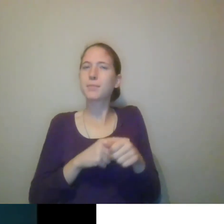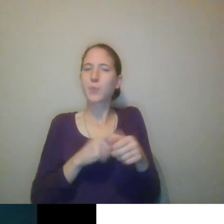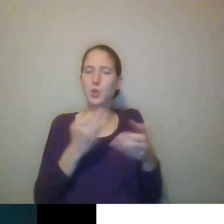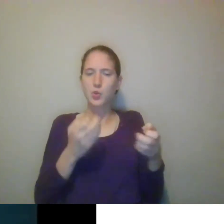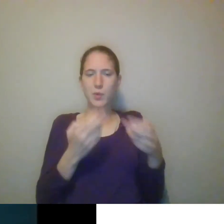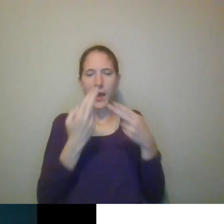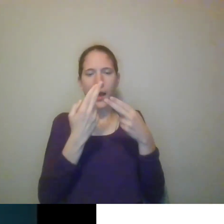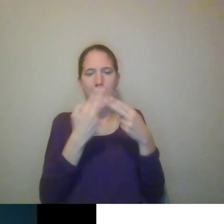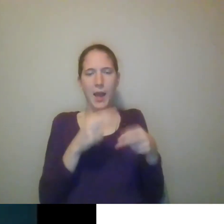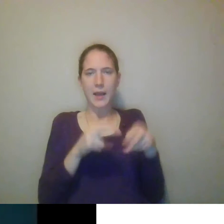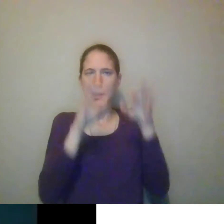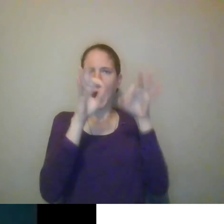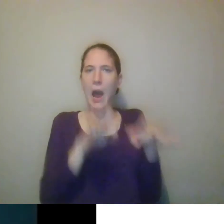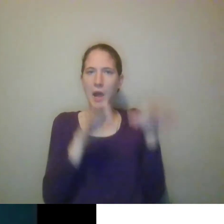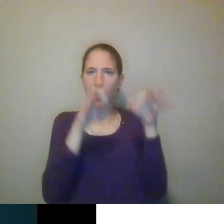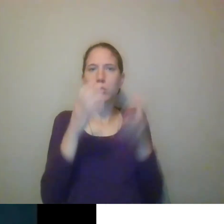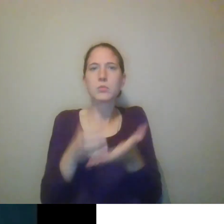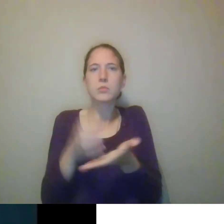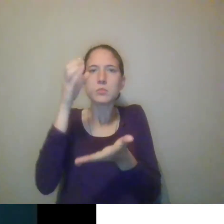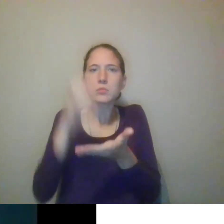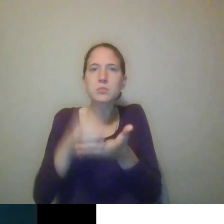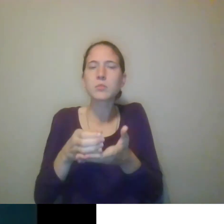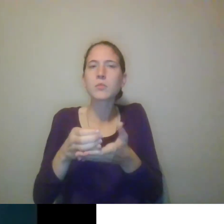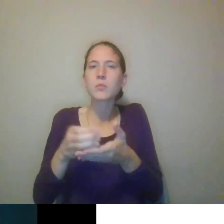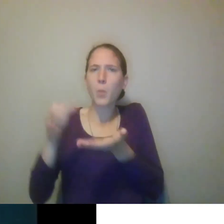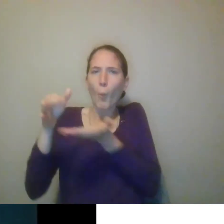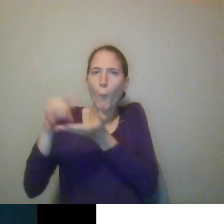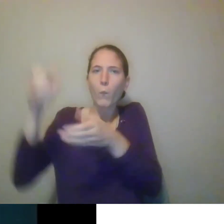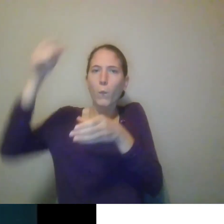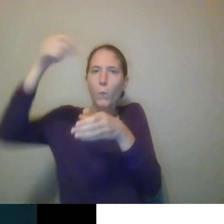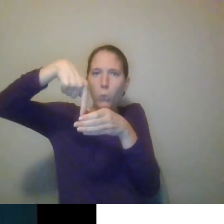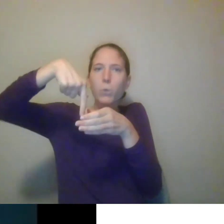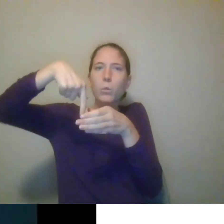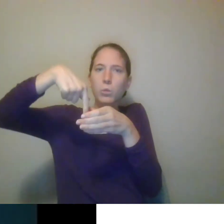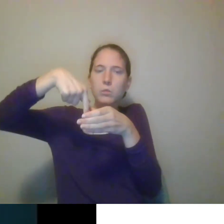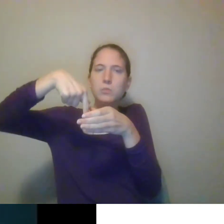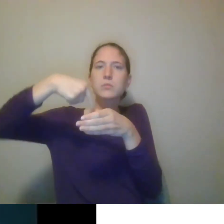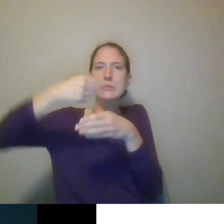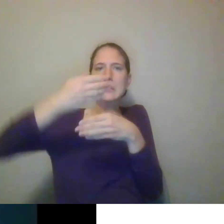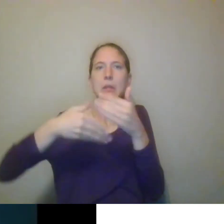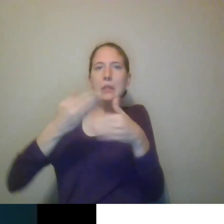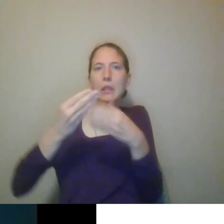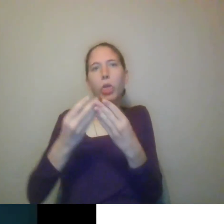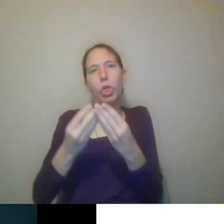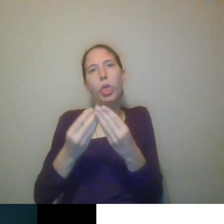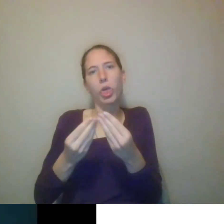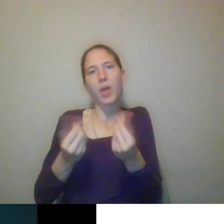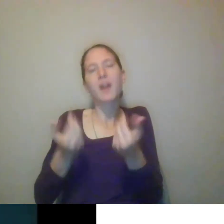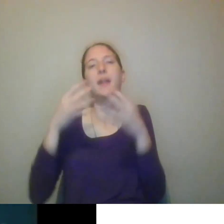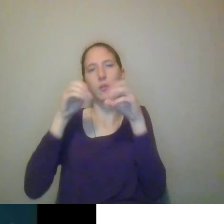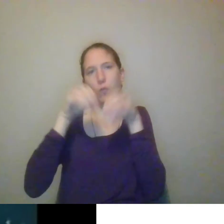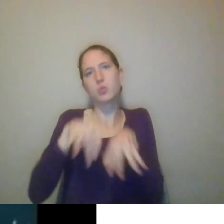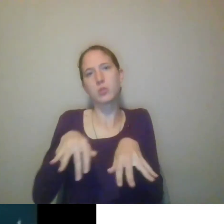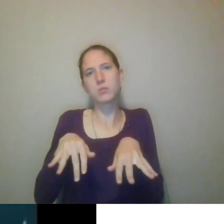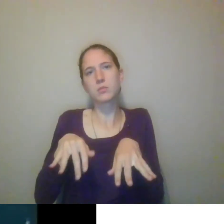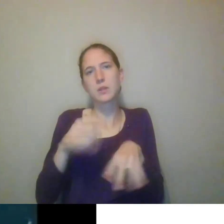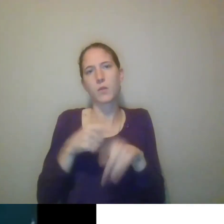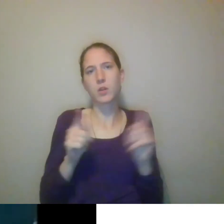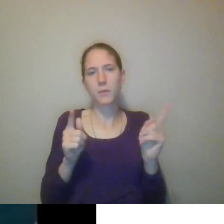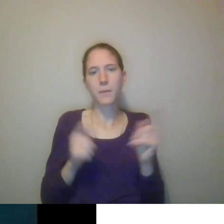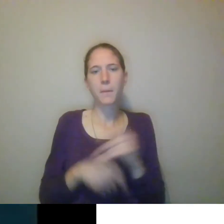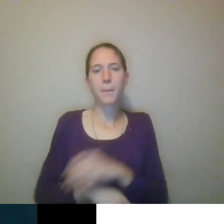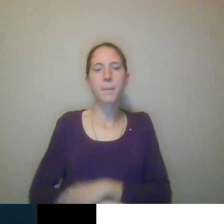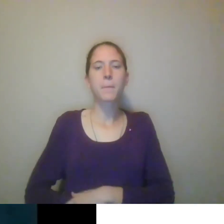that in, that would be different. All right, because that would take longer. The diffusion would be different. All right, so that's why I chose this.